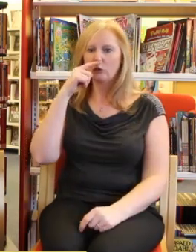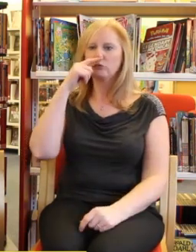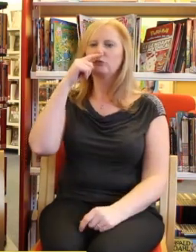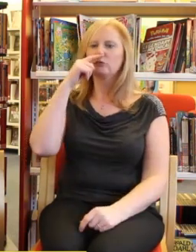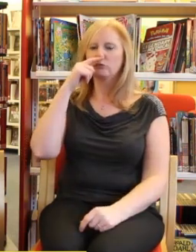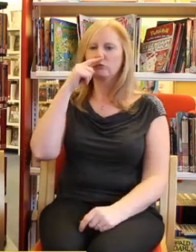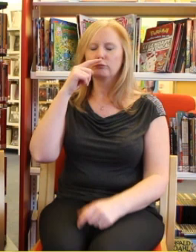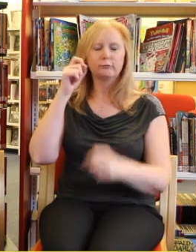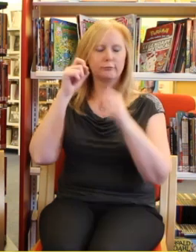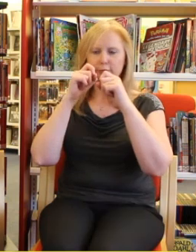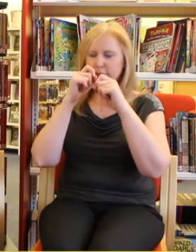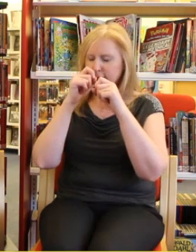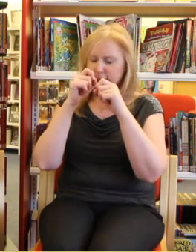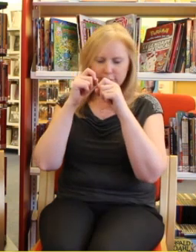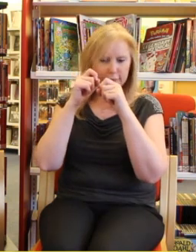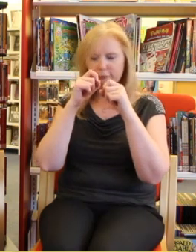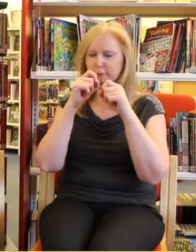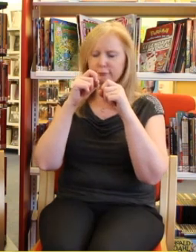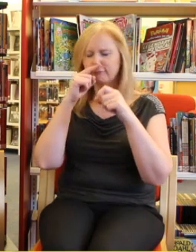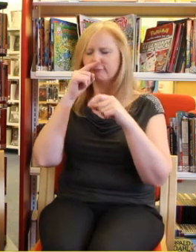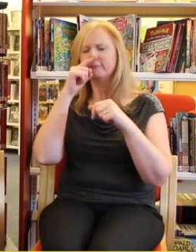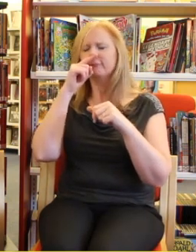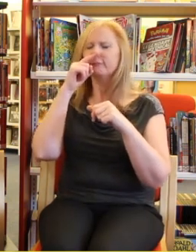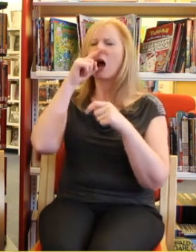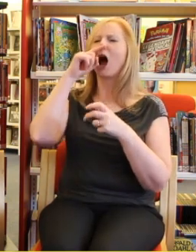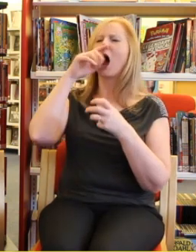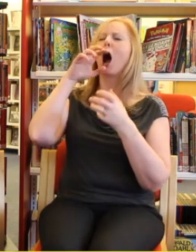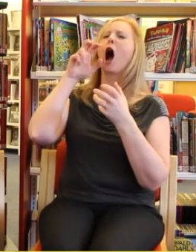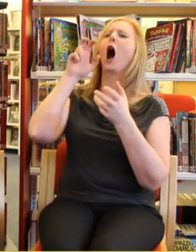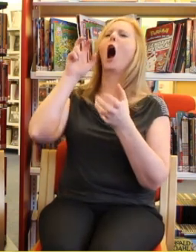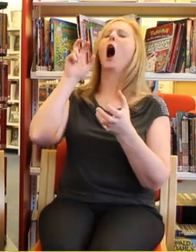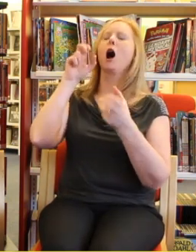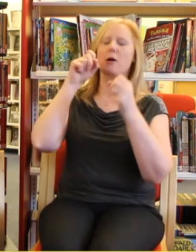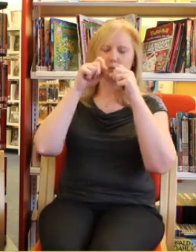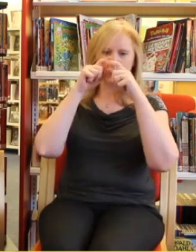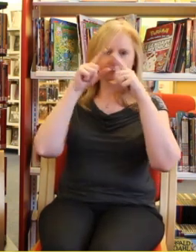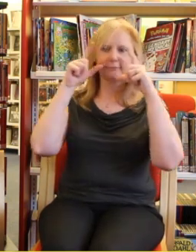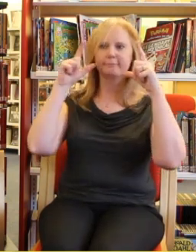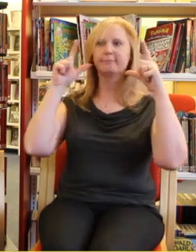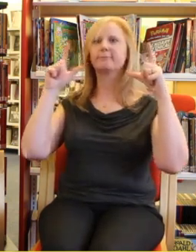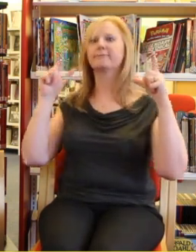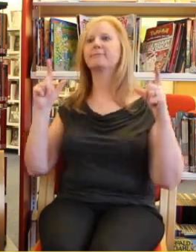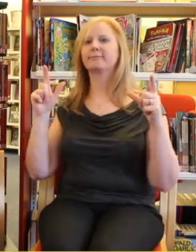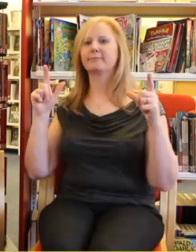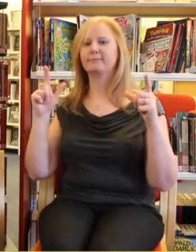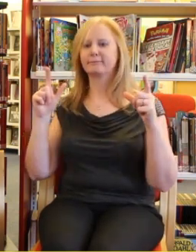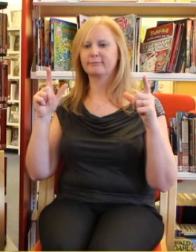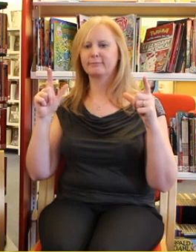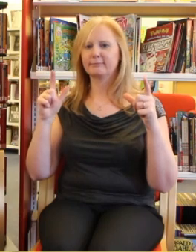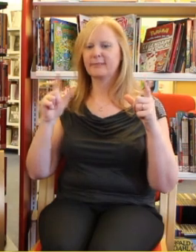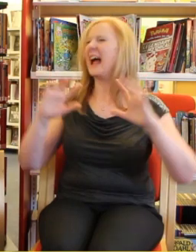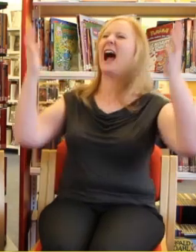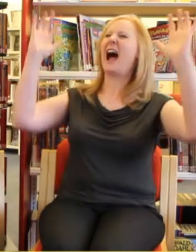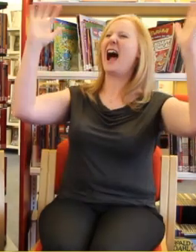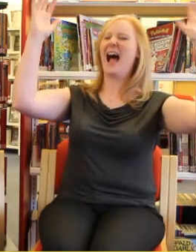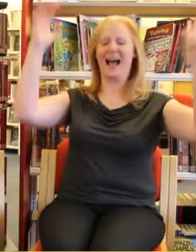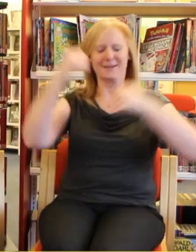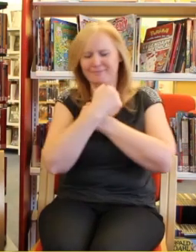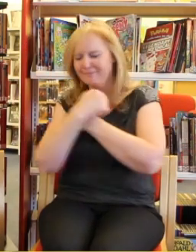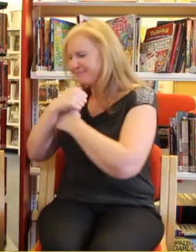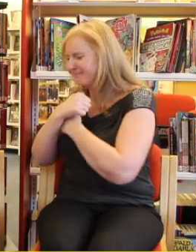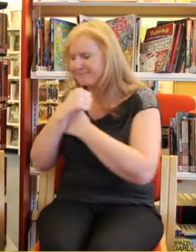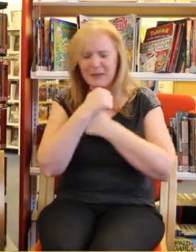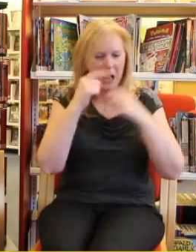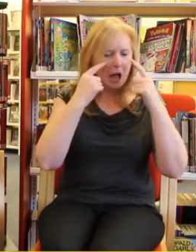a log he snuffled and yawned and then opened his eyes there were cheers hugs and tears